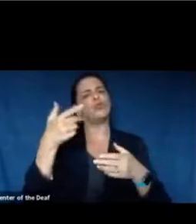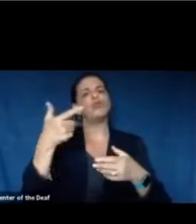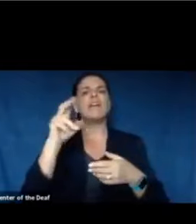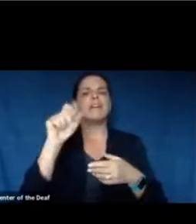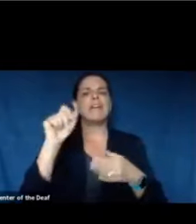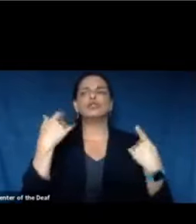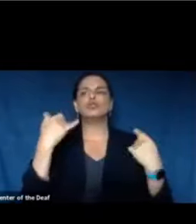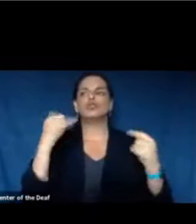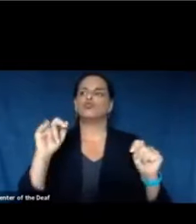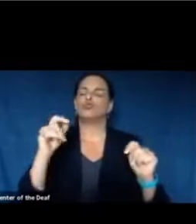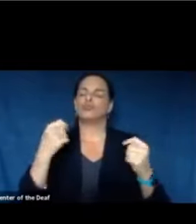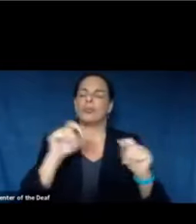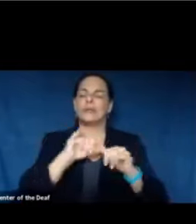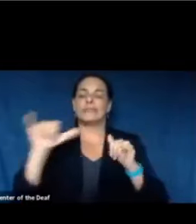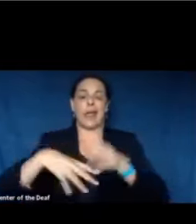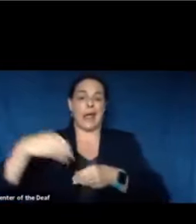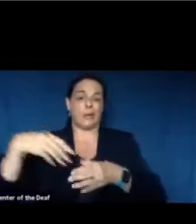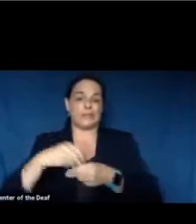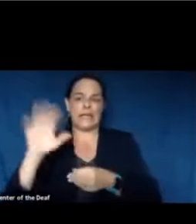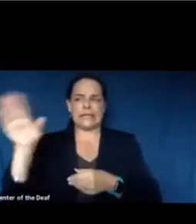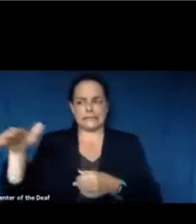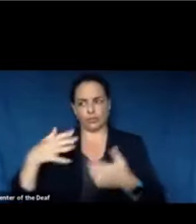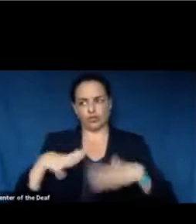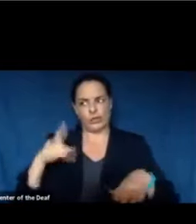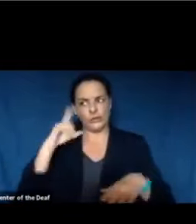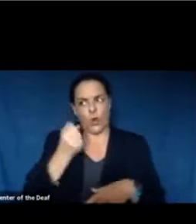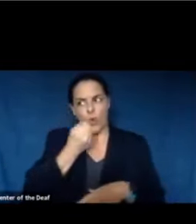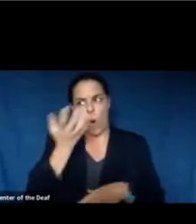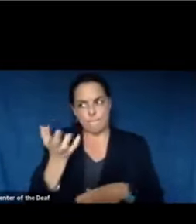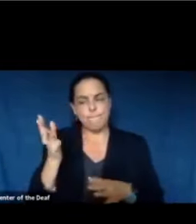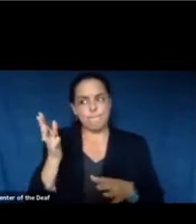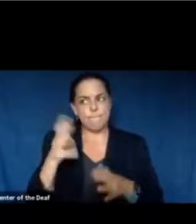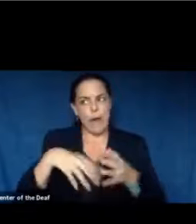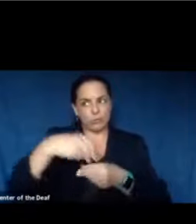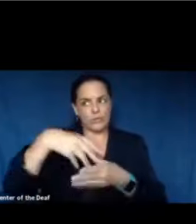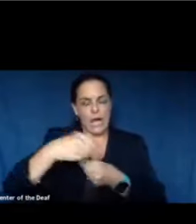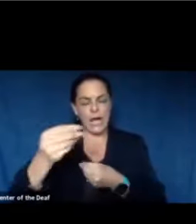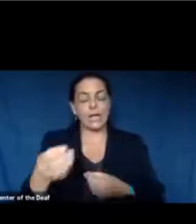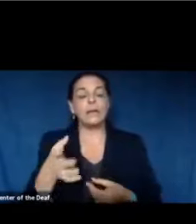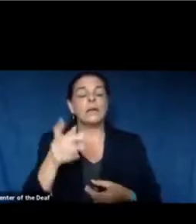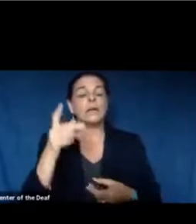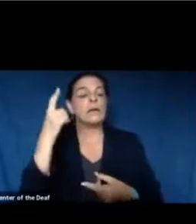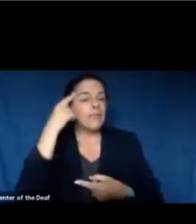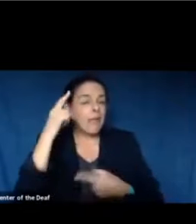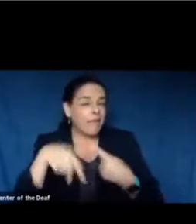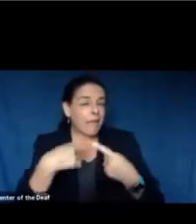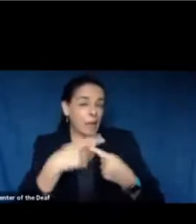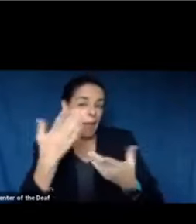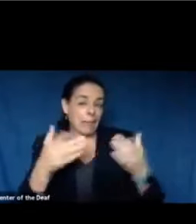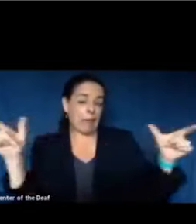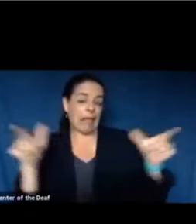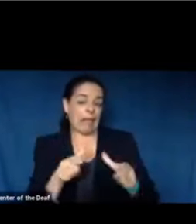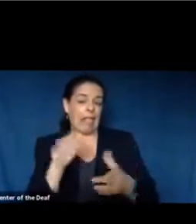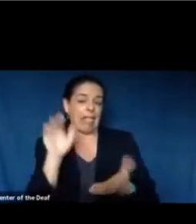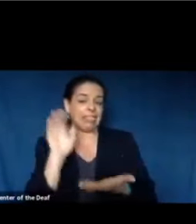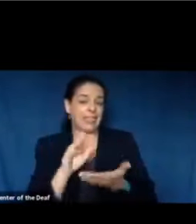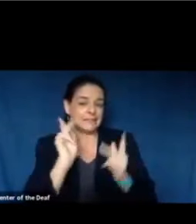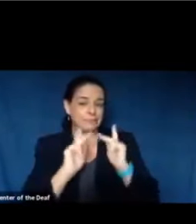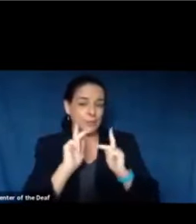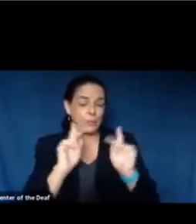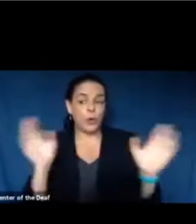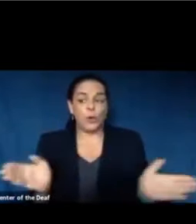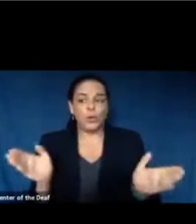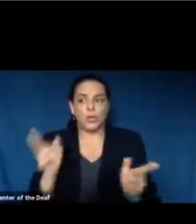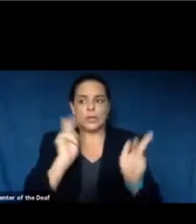and encourage them to dress for warm weather. Consider reducing the size of your gathering. Encourage everyone to wear masks when they